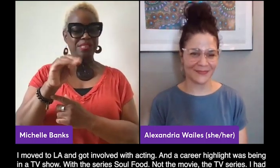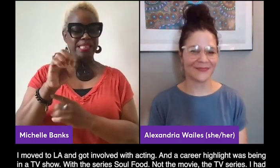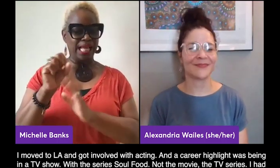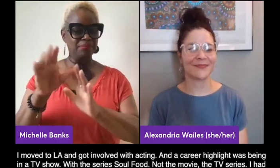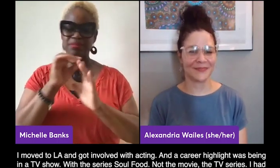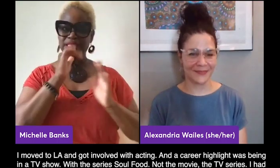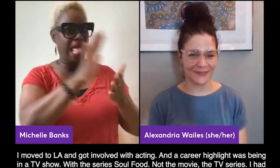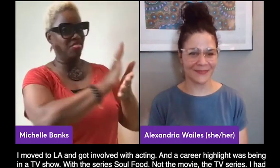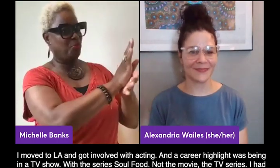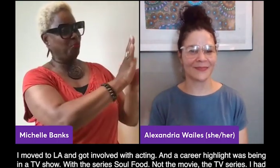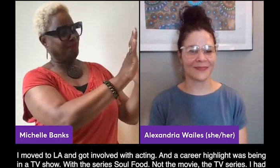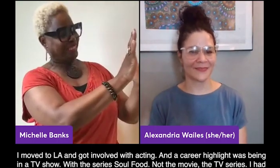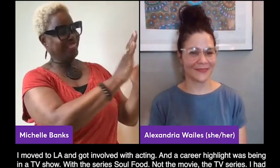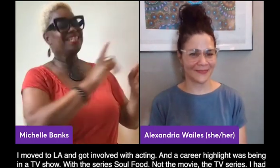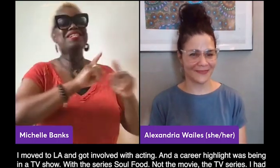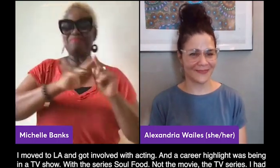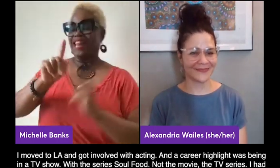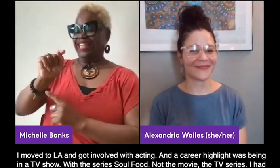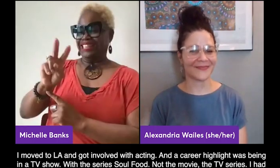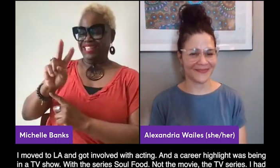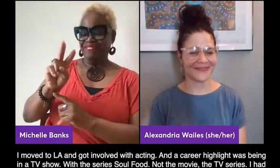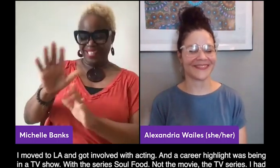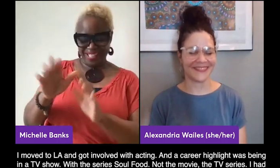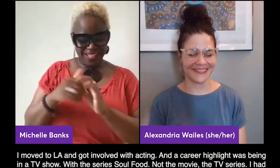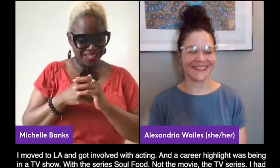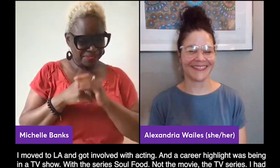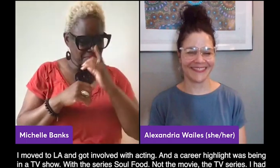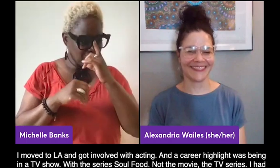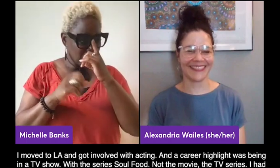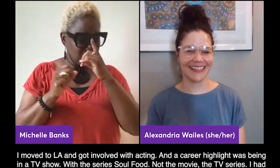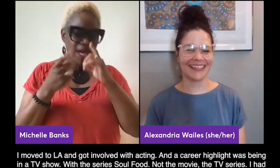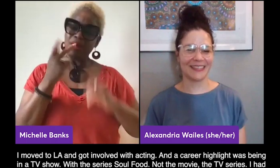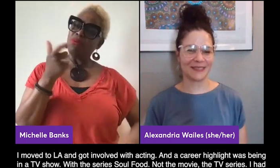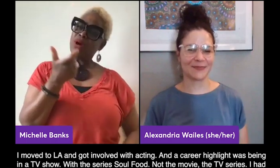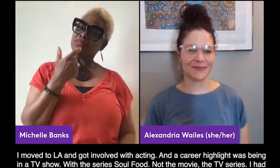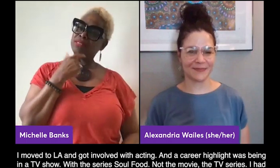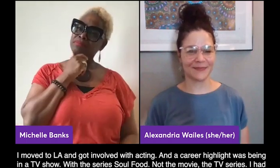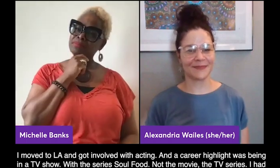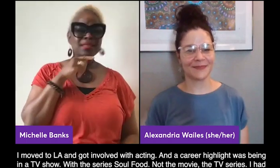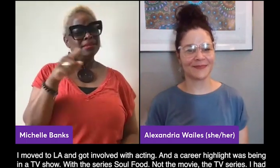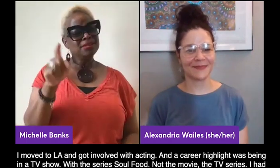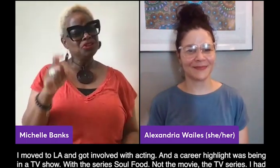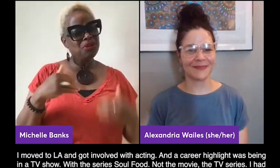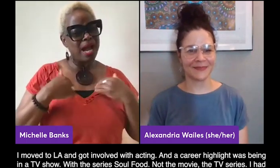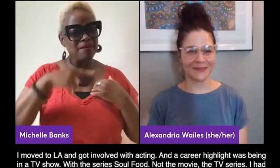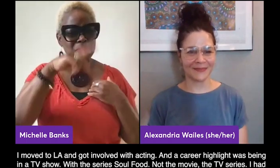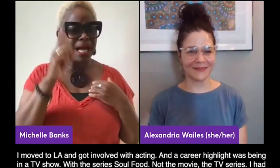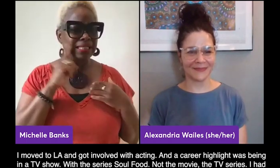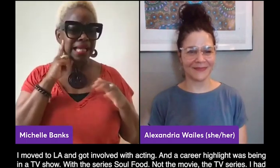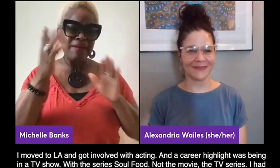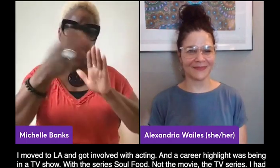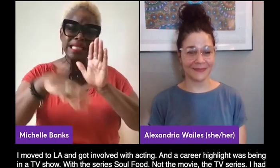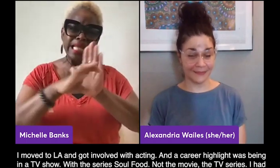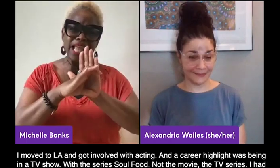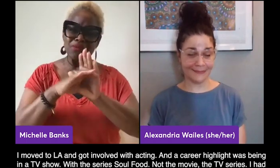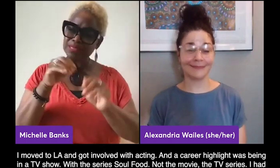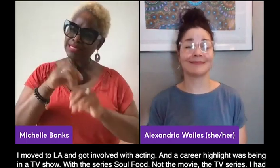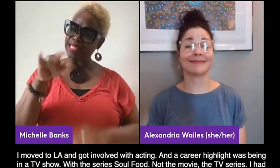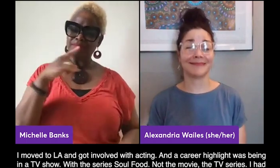the TV series. I had watched the show, and I was thinking it would be great to have Black deaf characters in